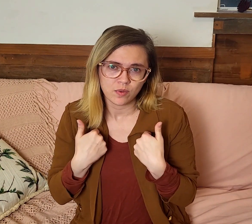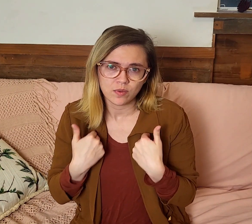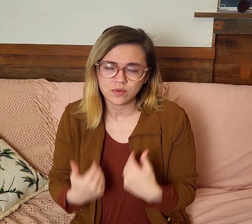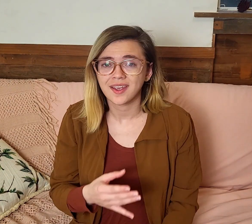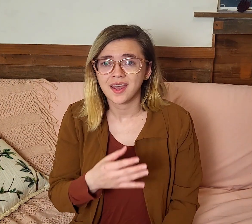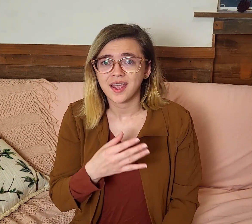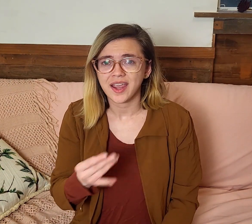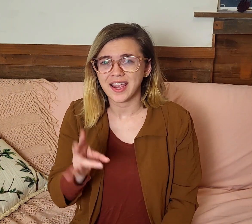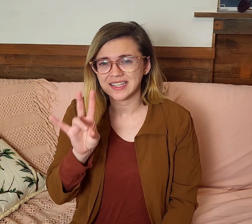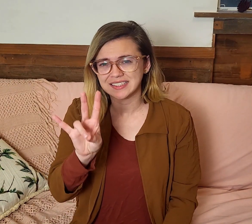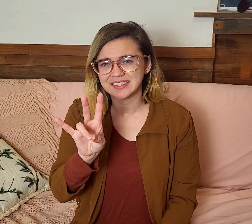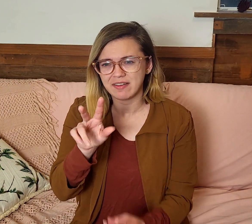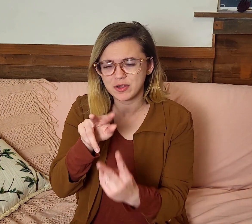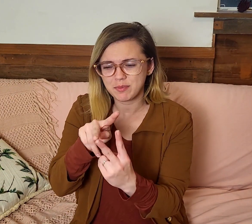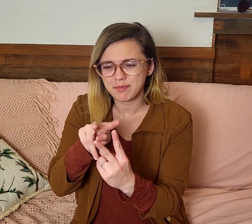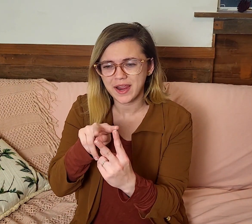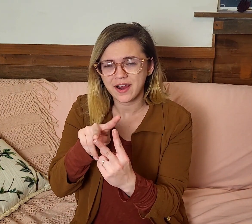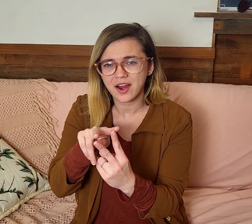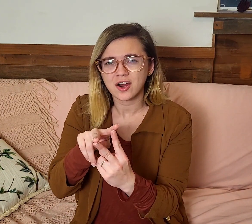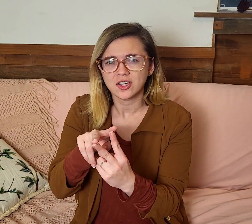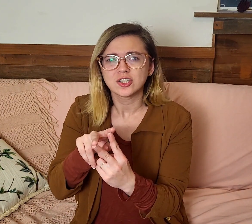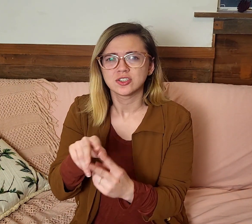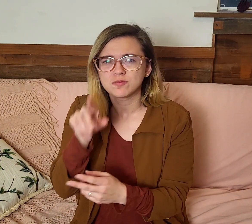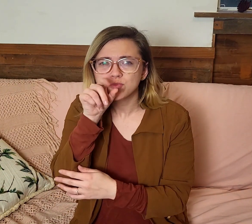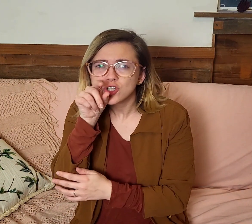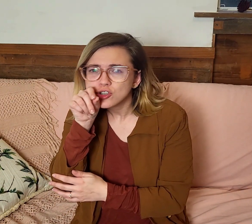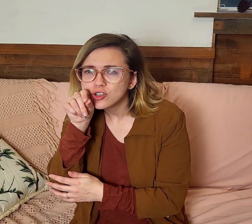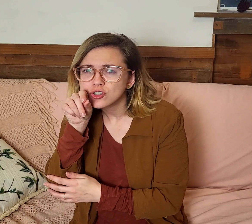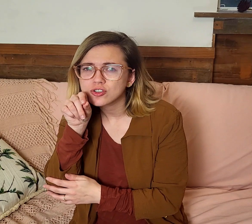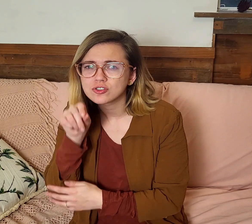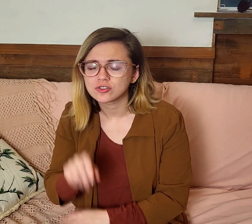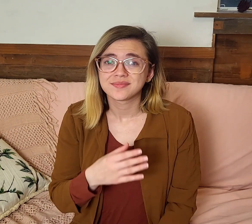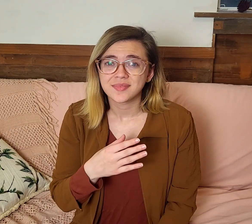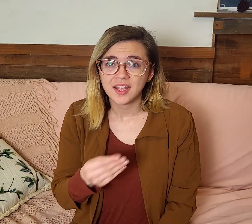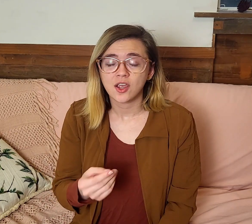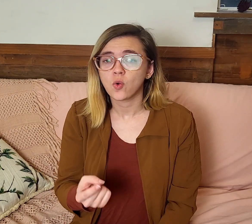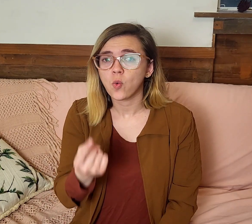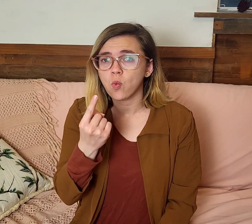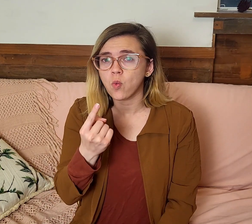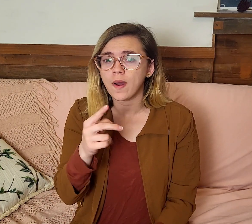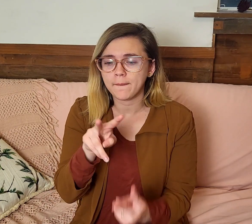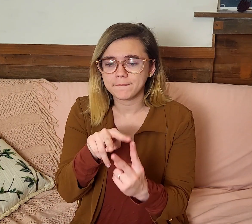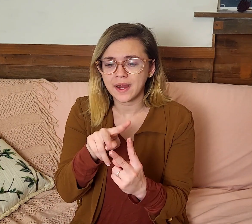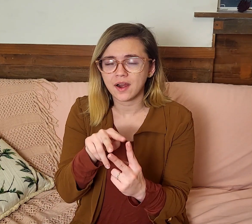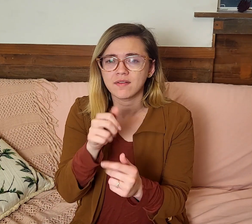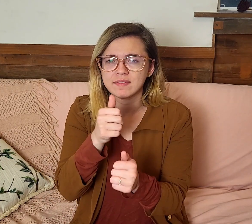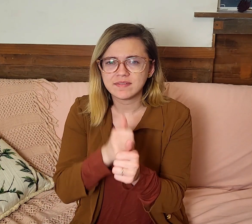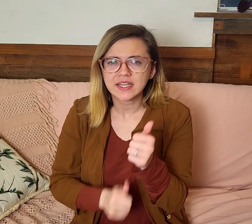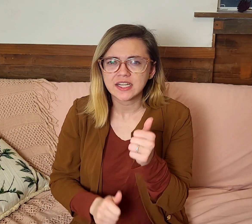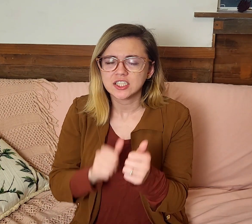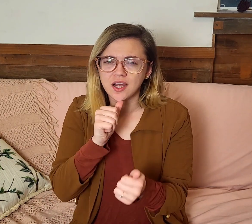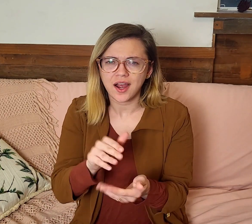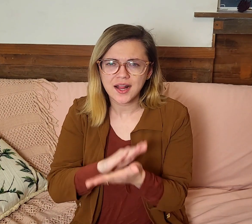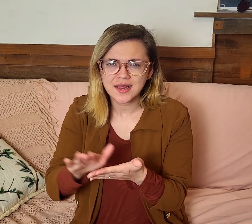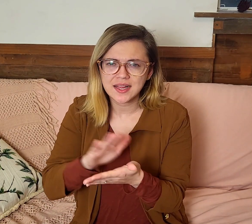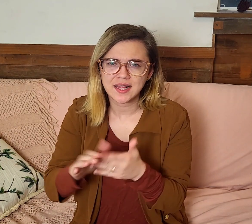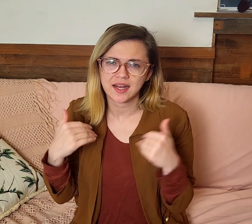as well as 7 pairs of birds and 1 pair of every unclean